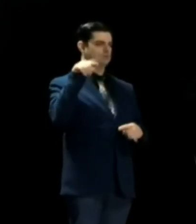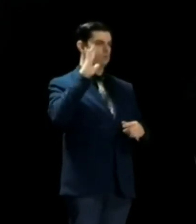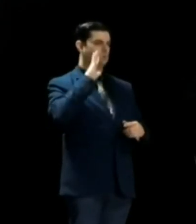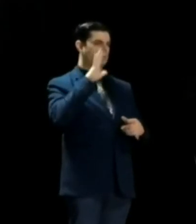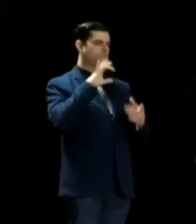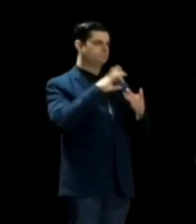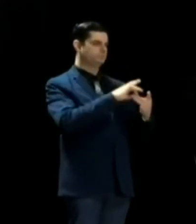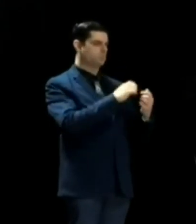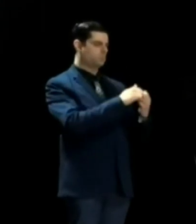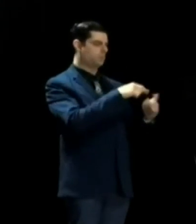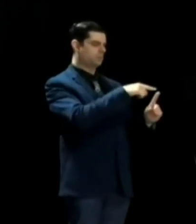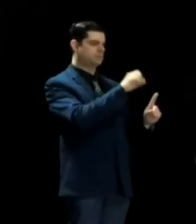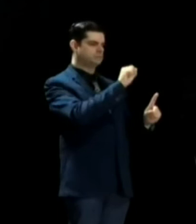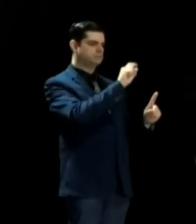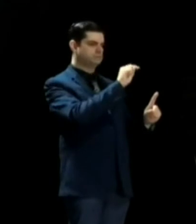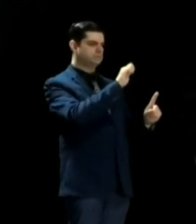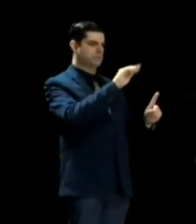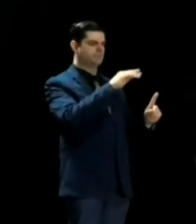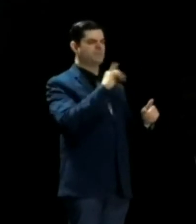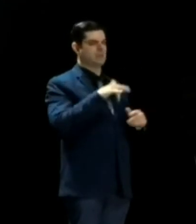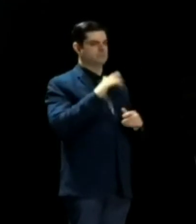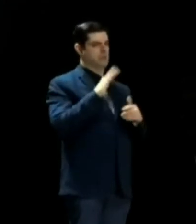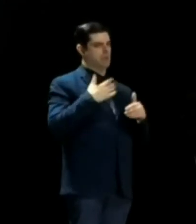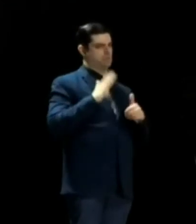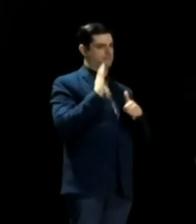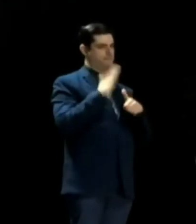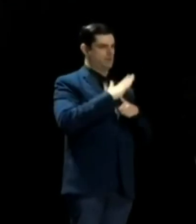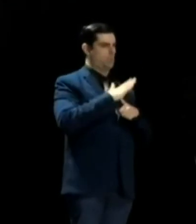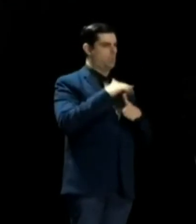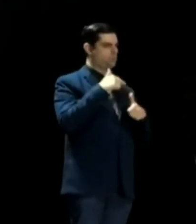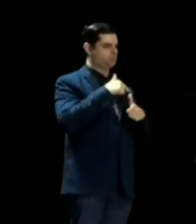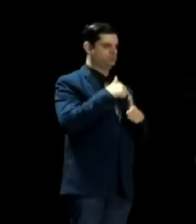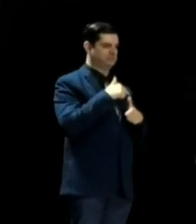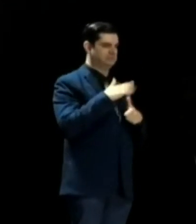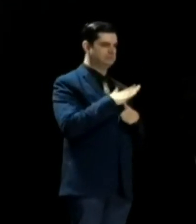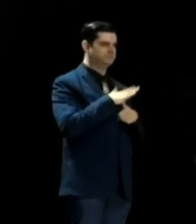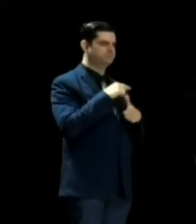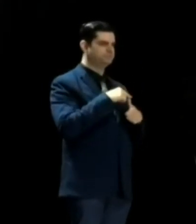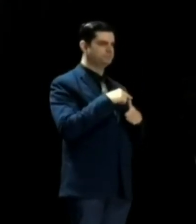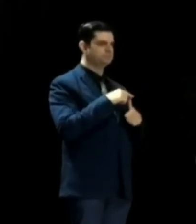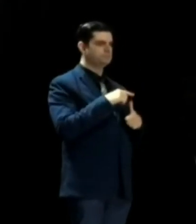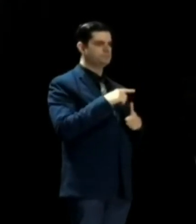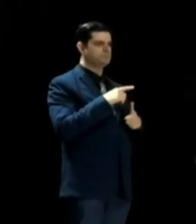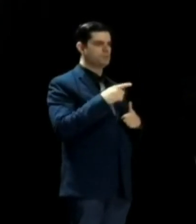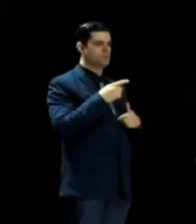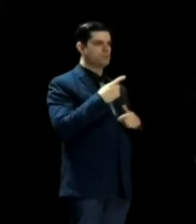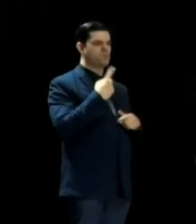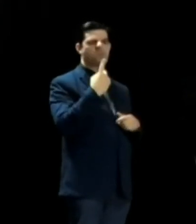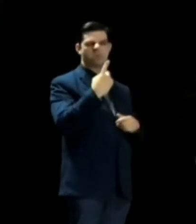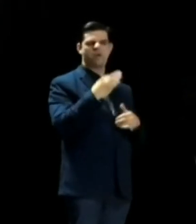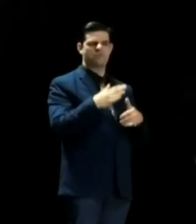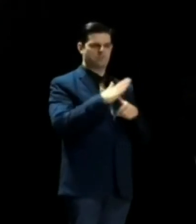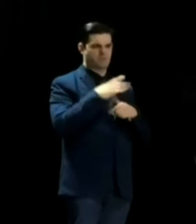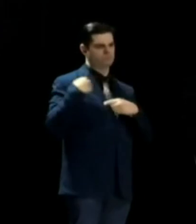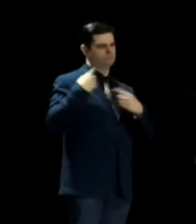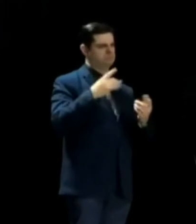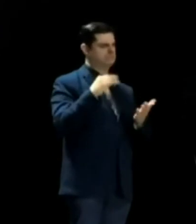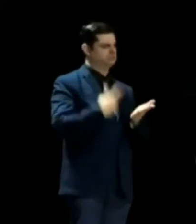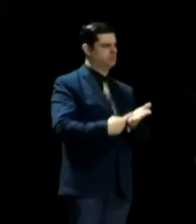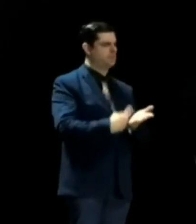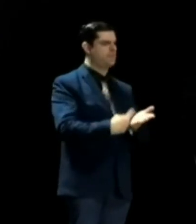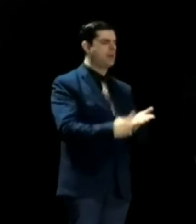is a priority. It's one of the priorities we talked about in our State of the County address. Part of this,